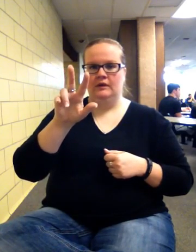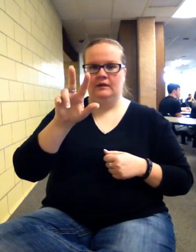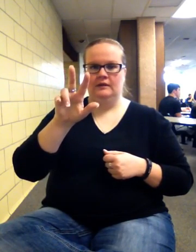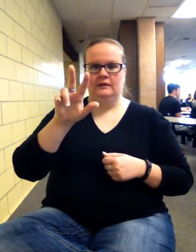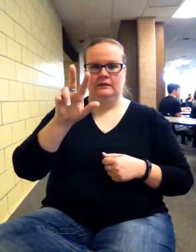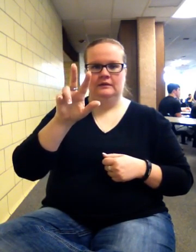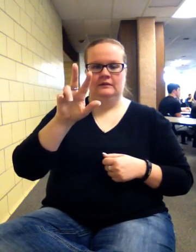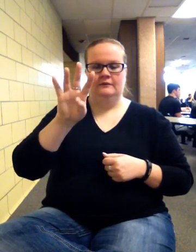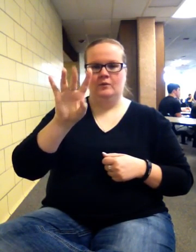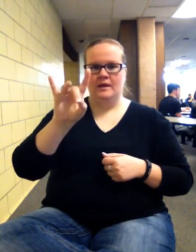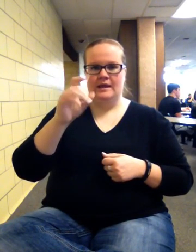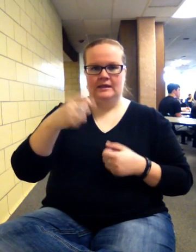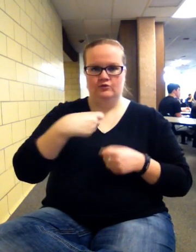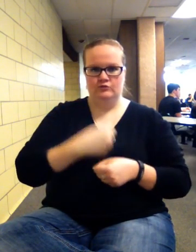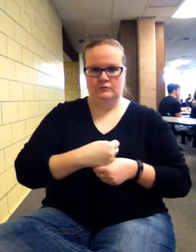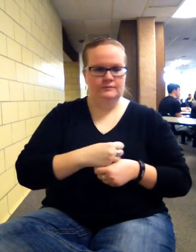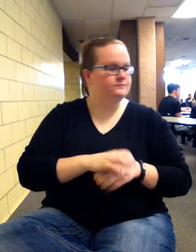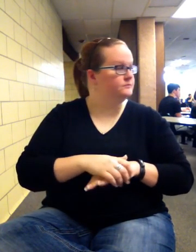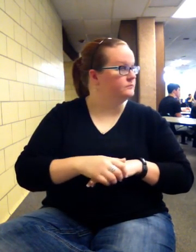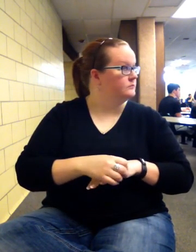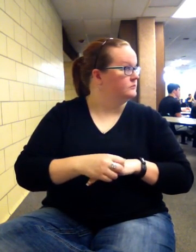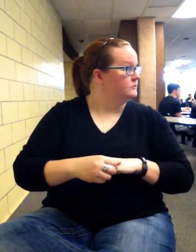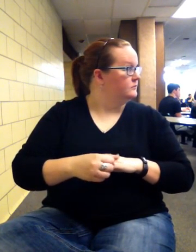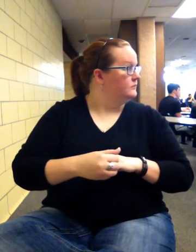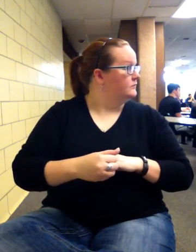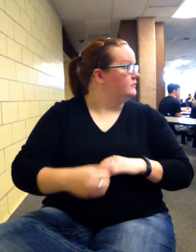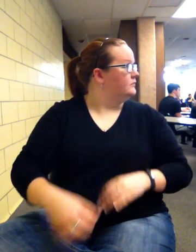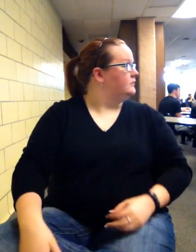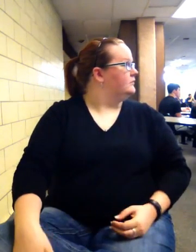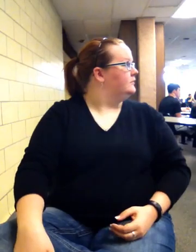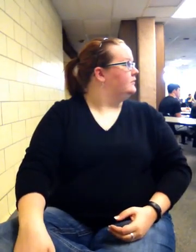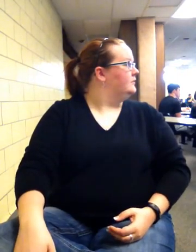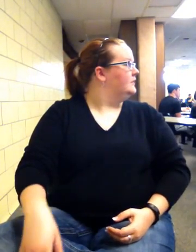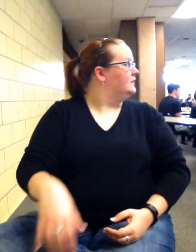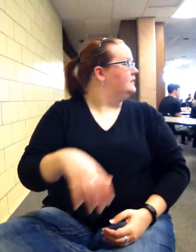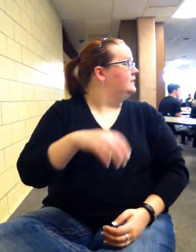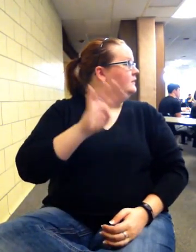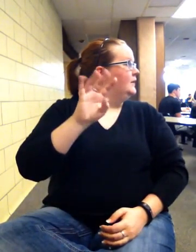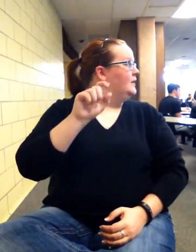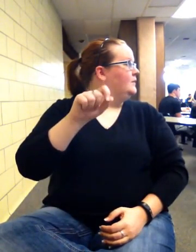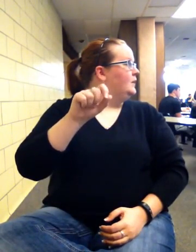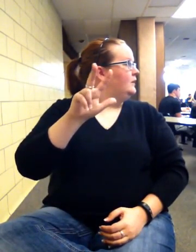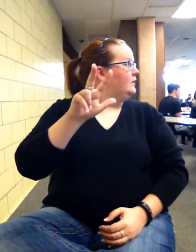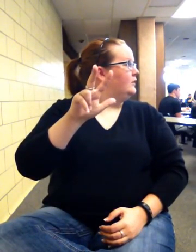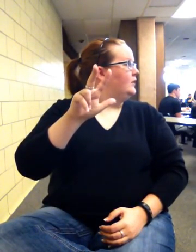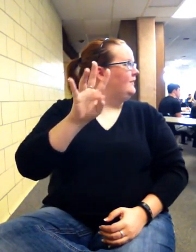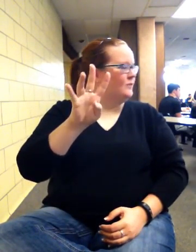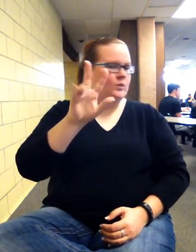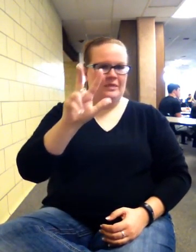when I get my money back.